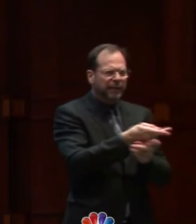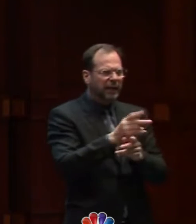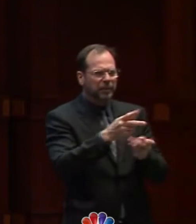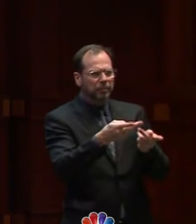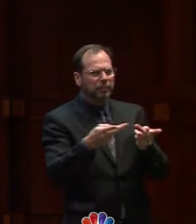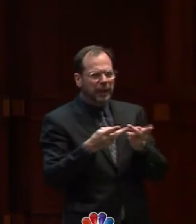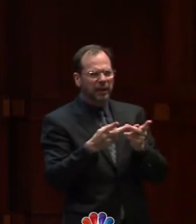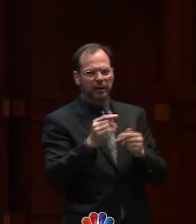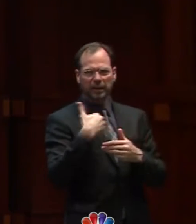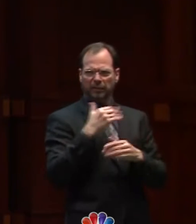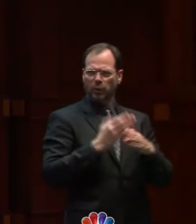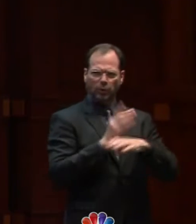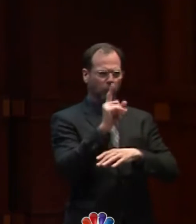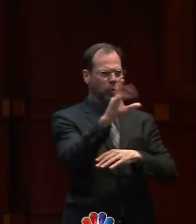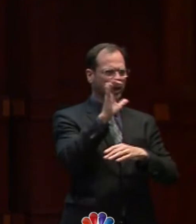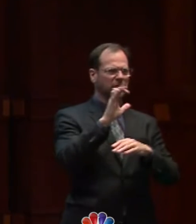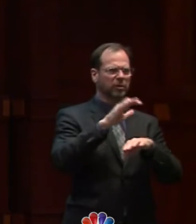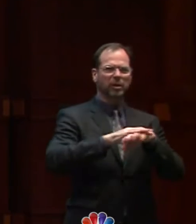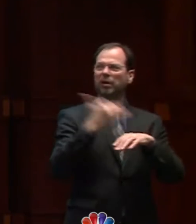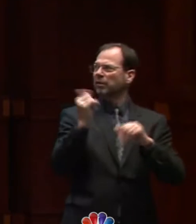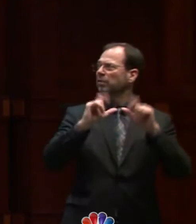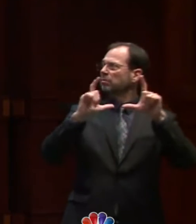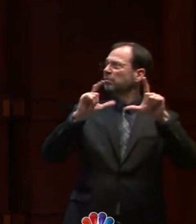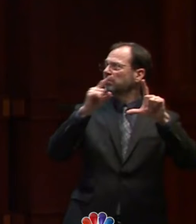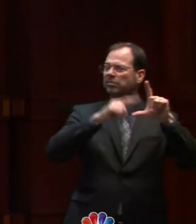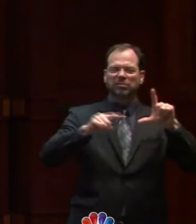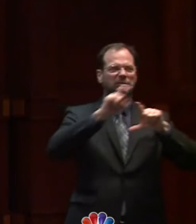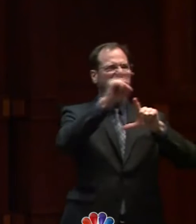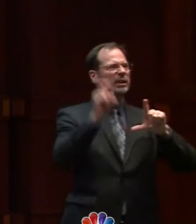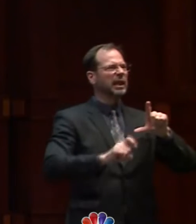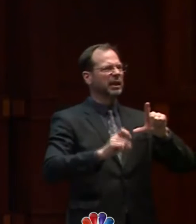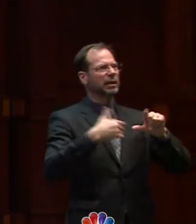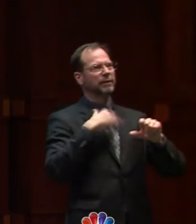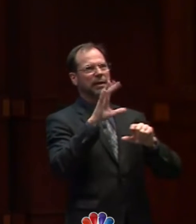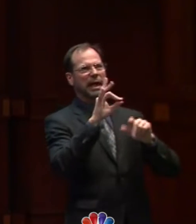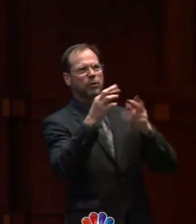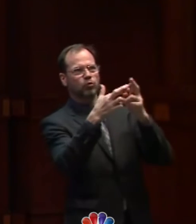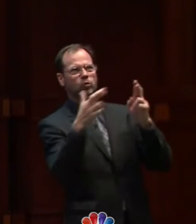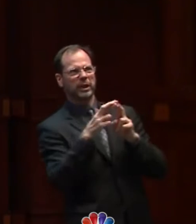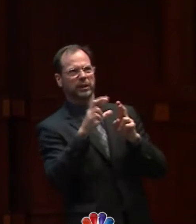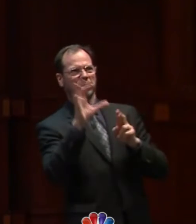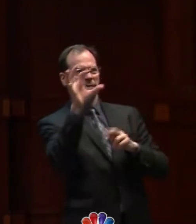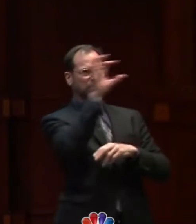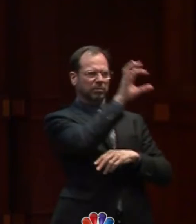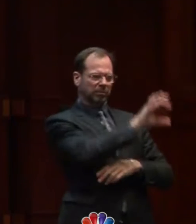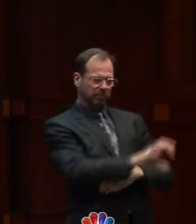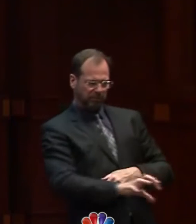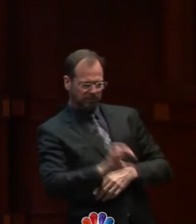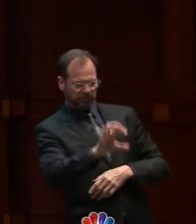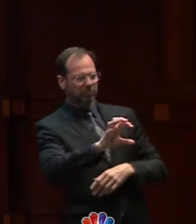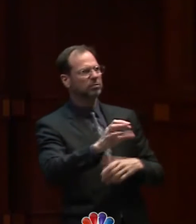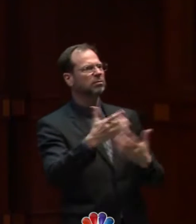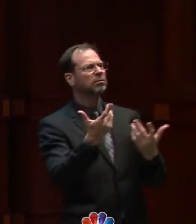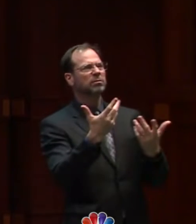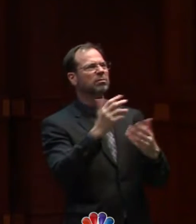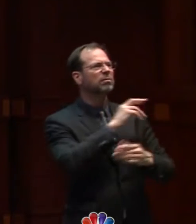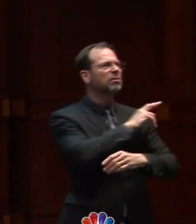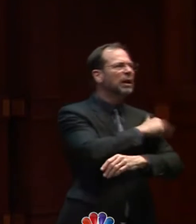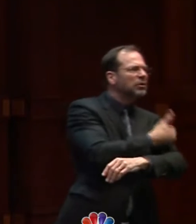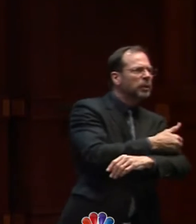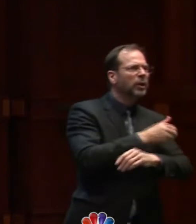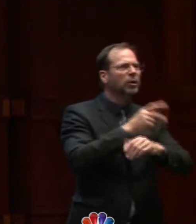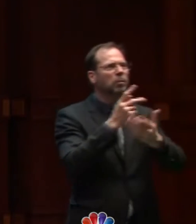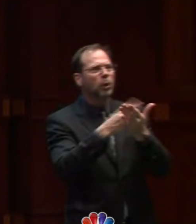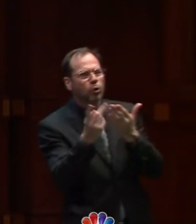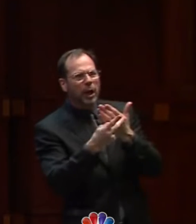of them marked on this map, and they're separated out into eight regions that we use in terms of determining our hospital program